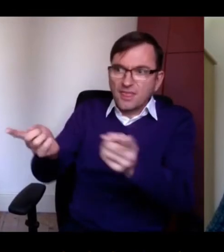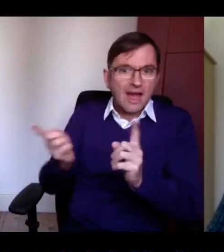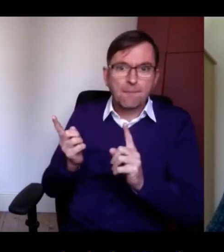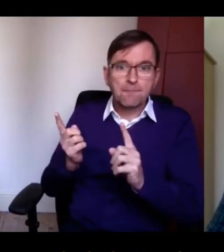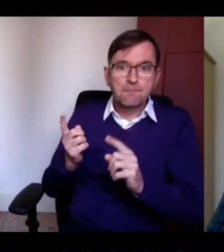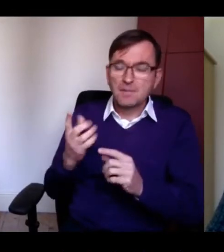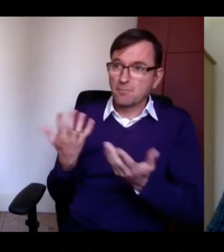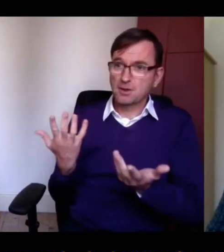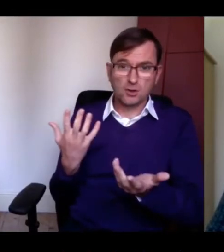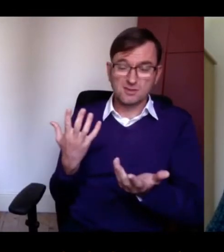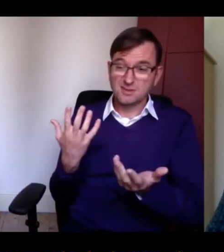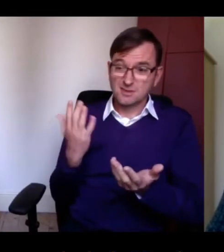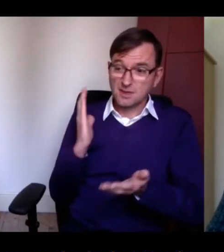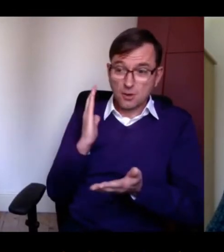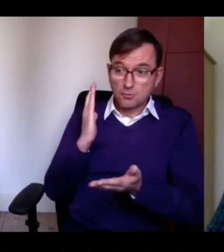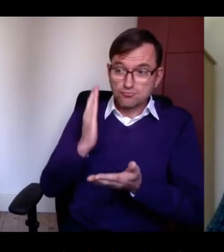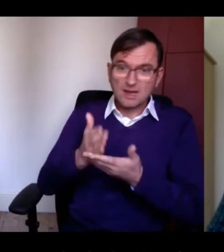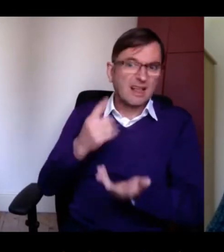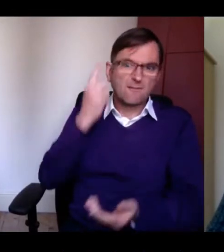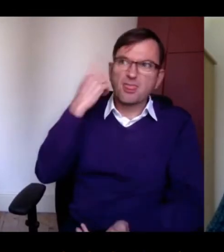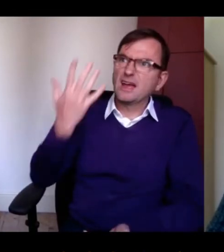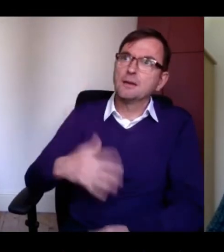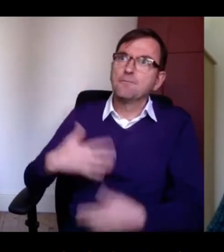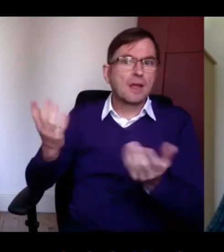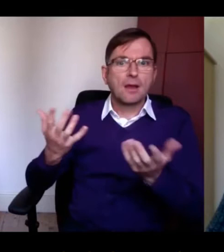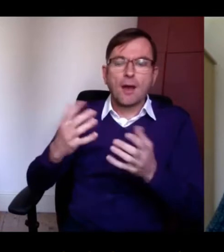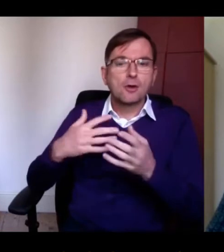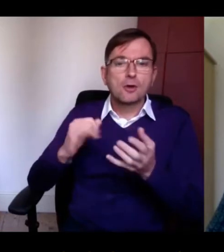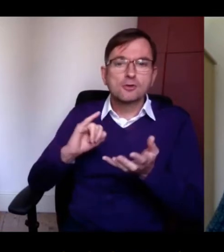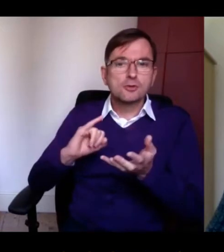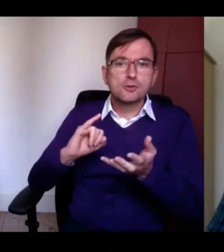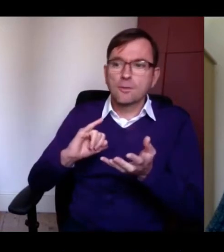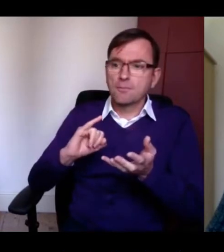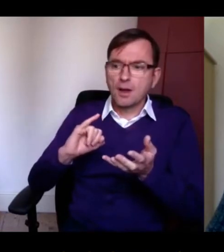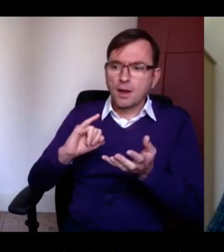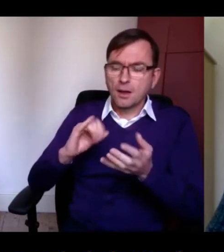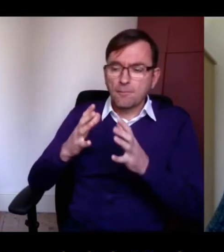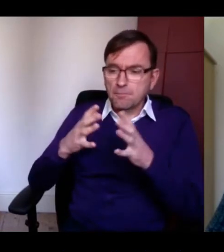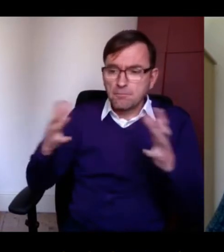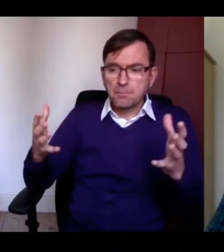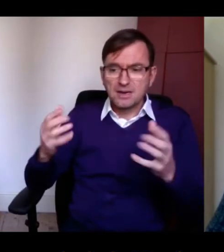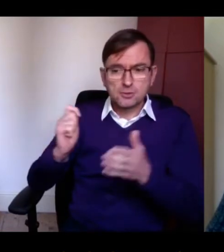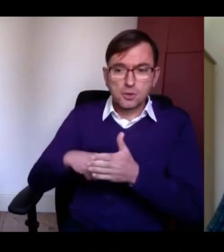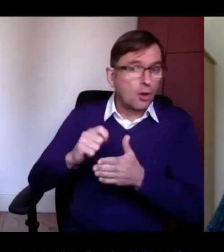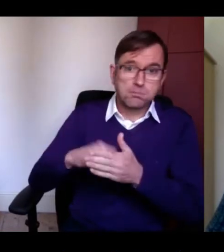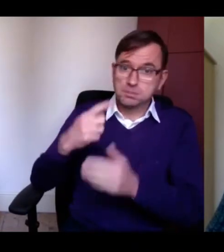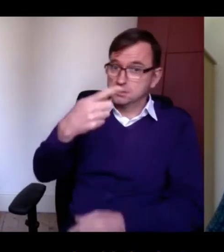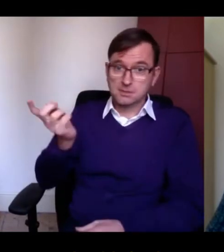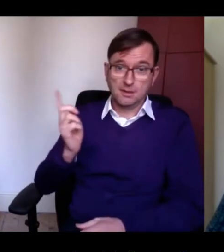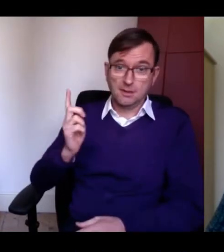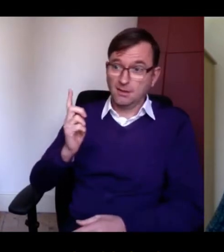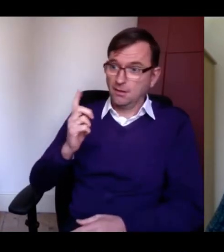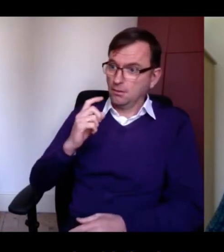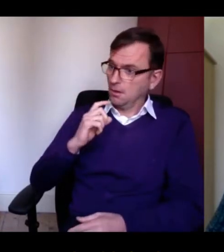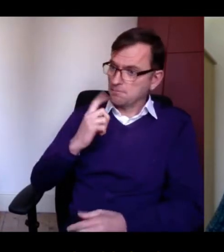researched what deaf people need and gave that to Tom and said,